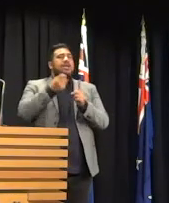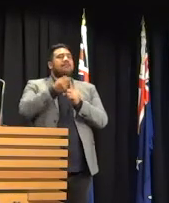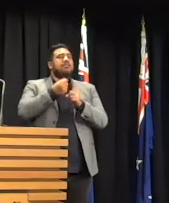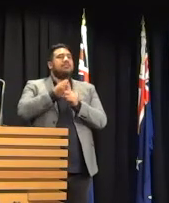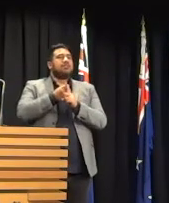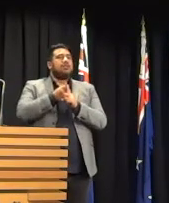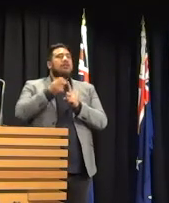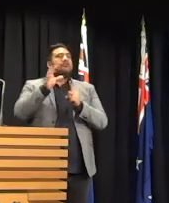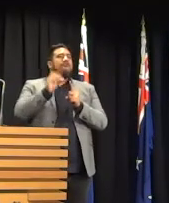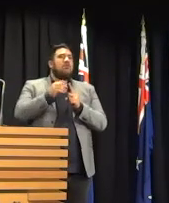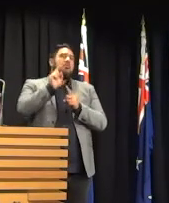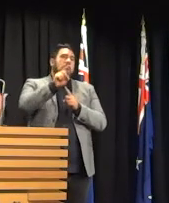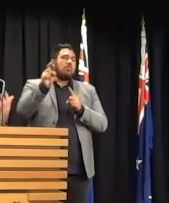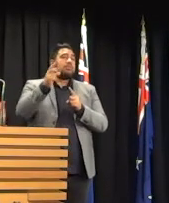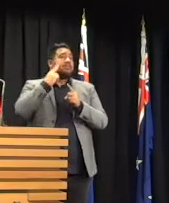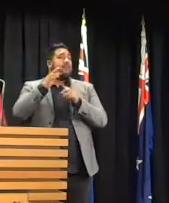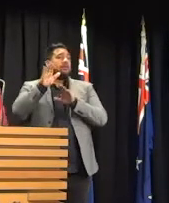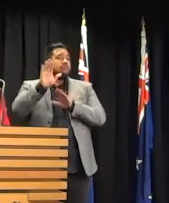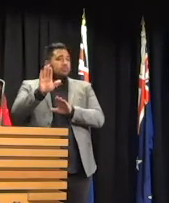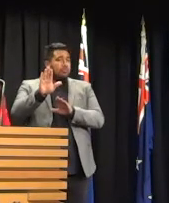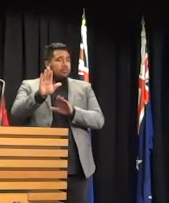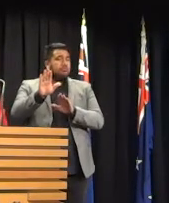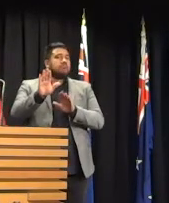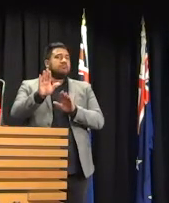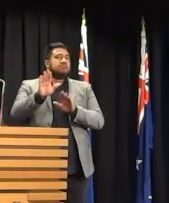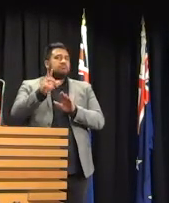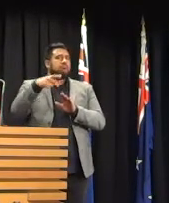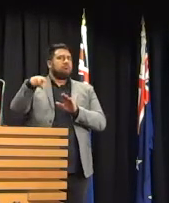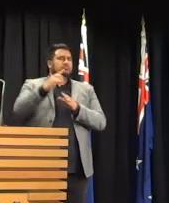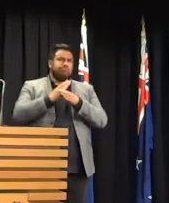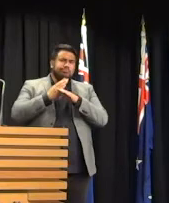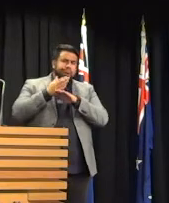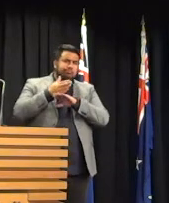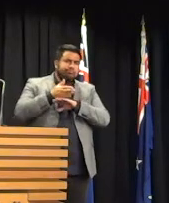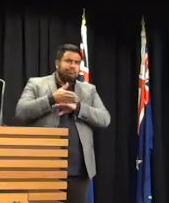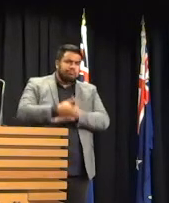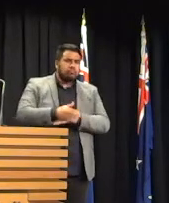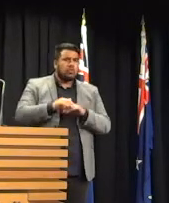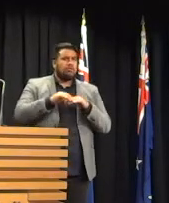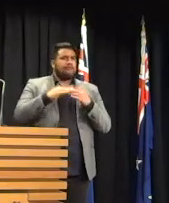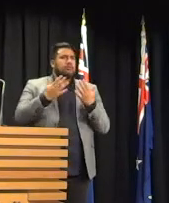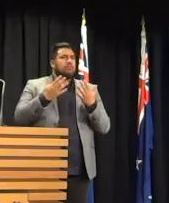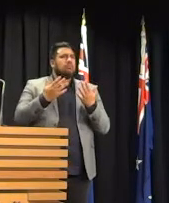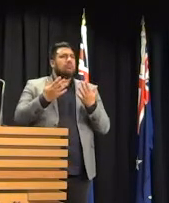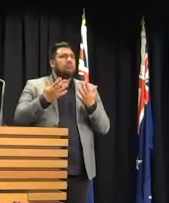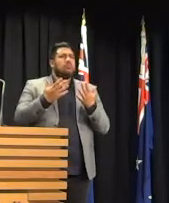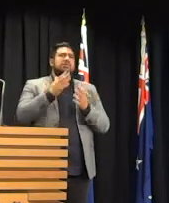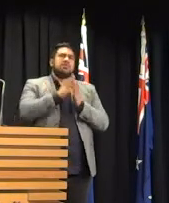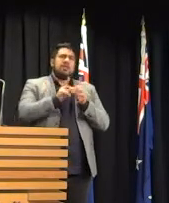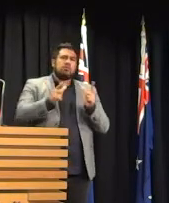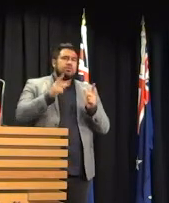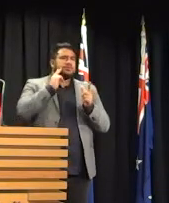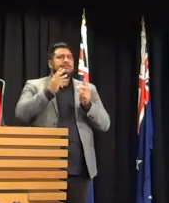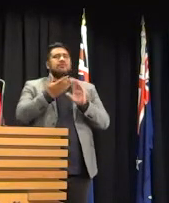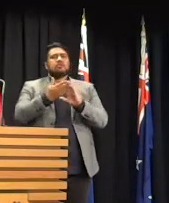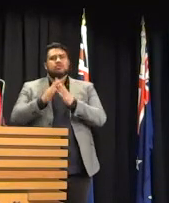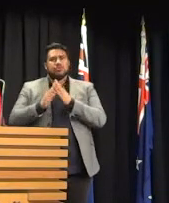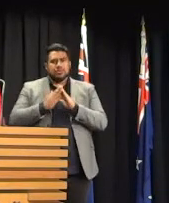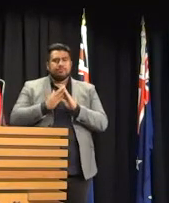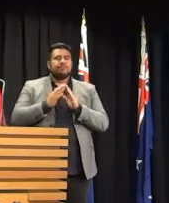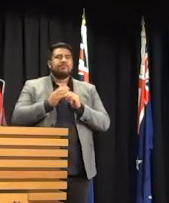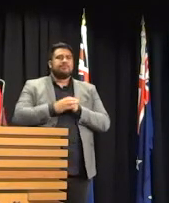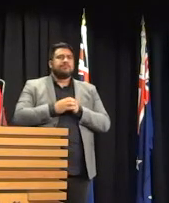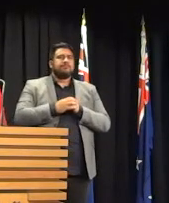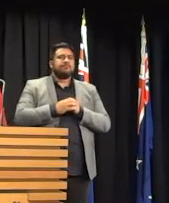advocacy of the likes of Deaf Aotearoa, who also do a huge amount of work around Sign Language Week